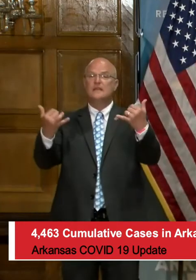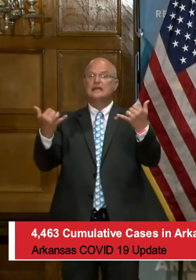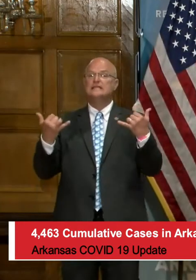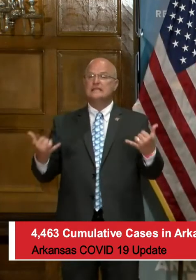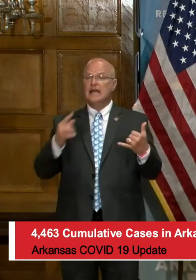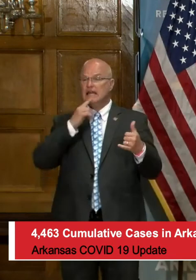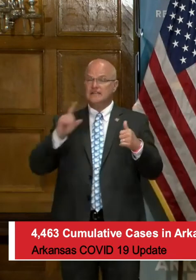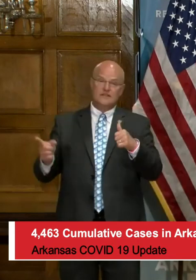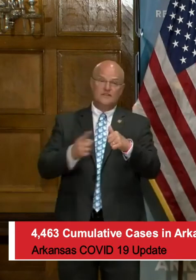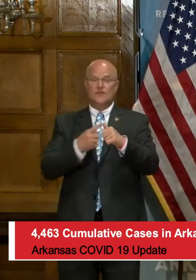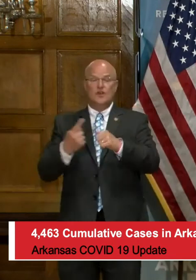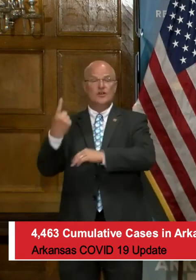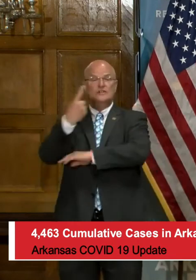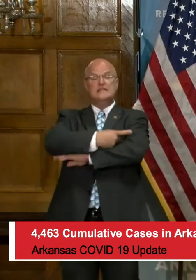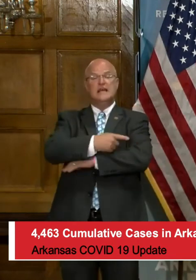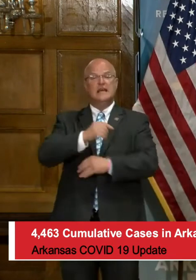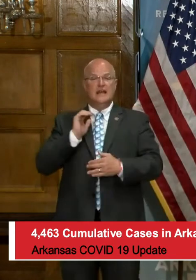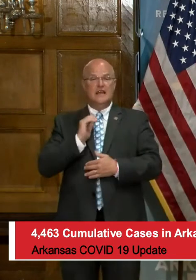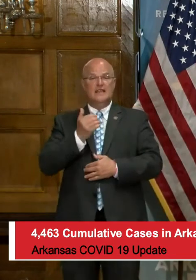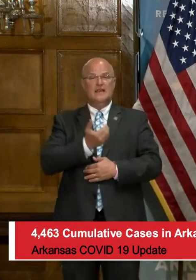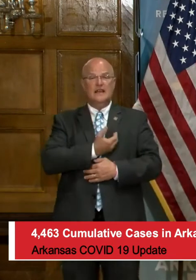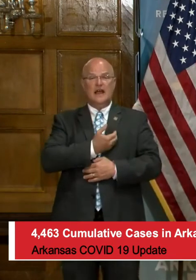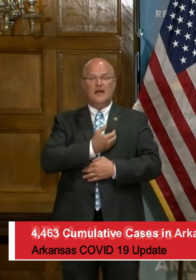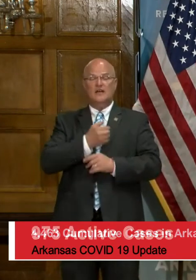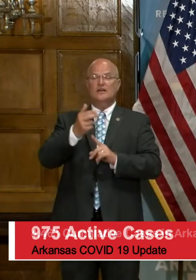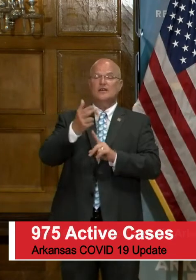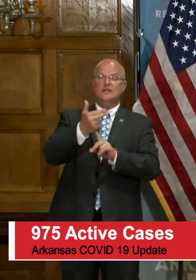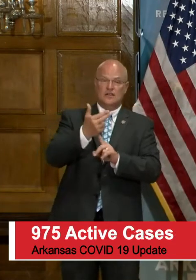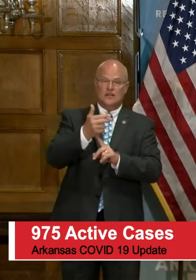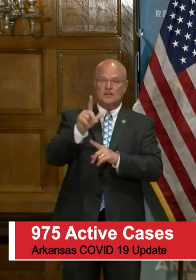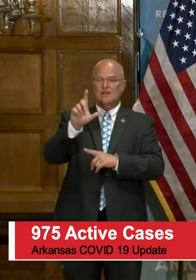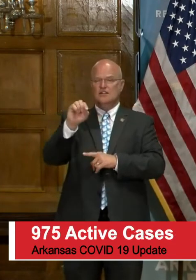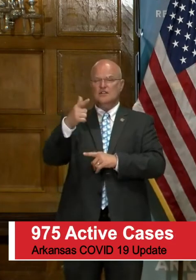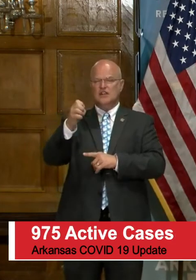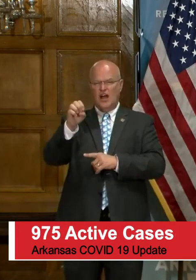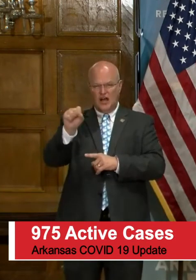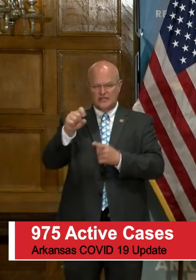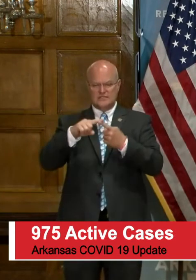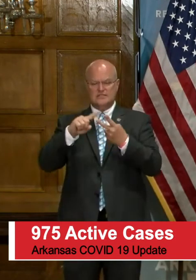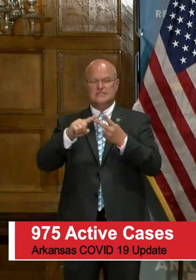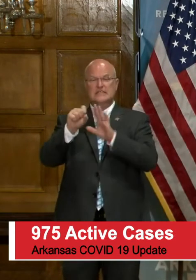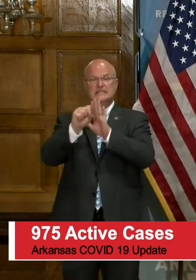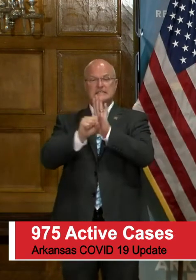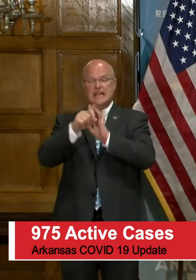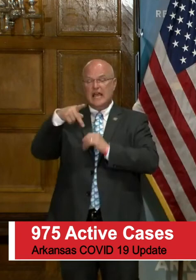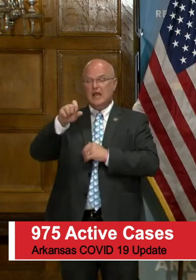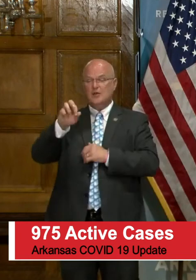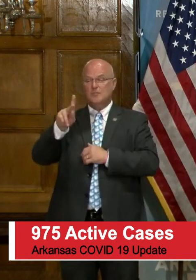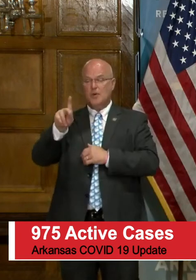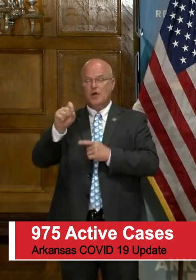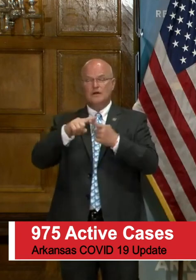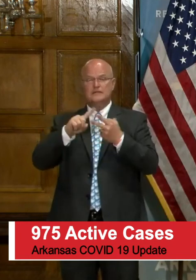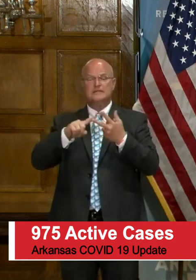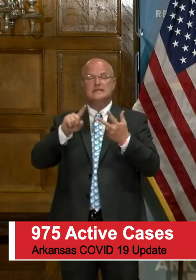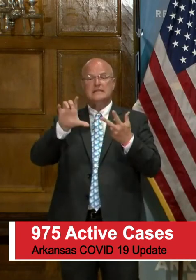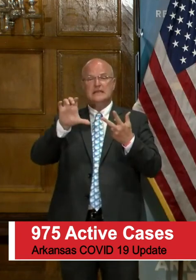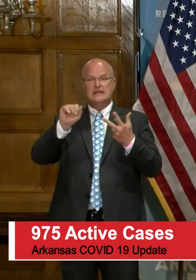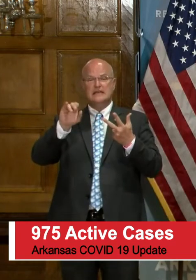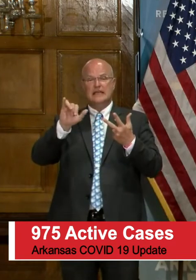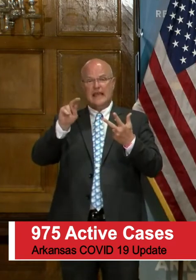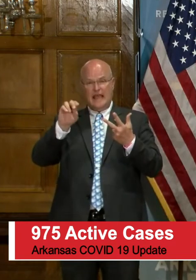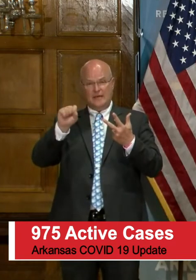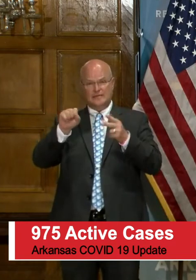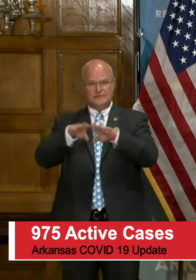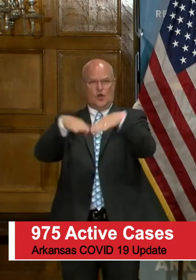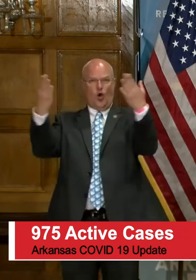Today is the first day that our lodges and our state parks and our cabins are available for